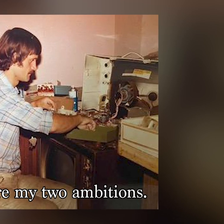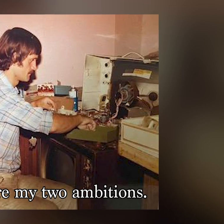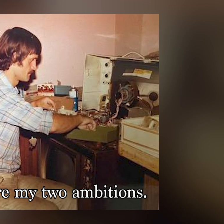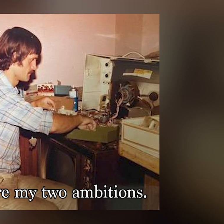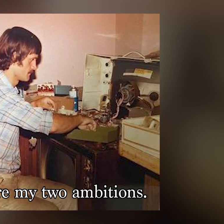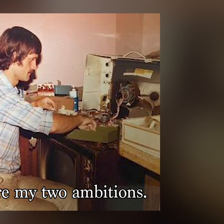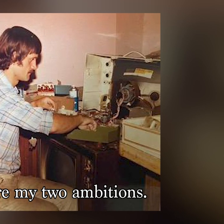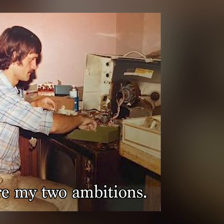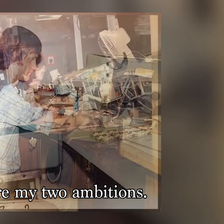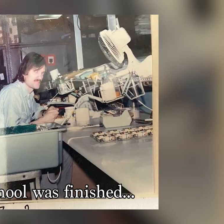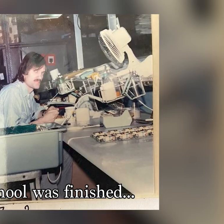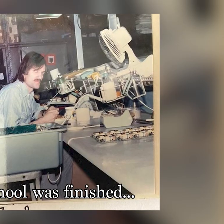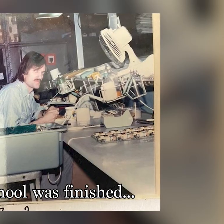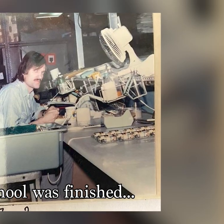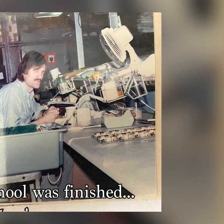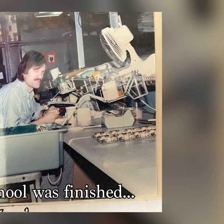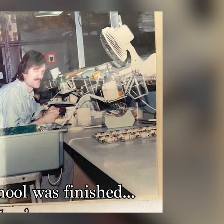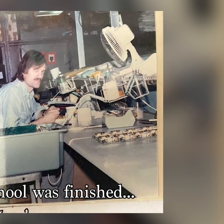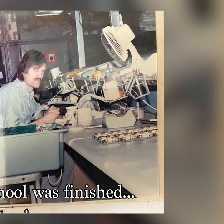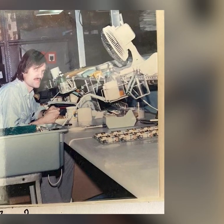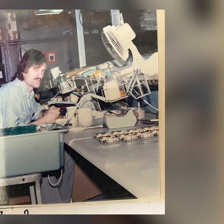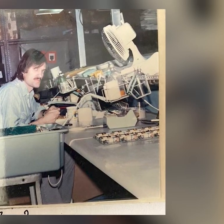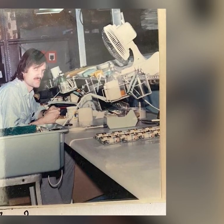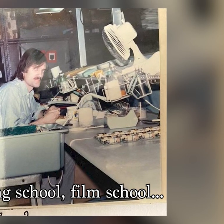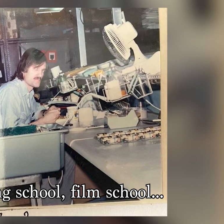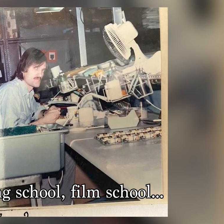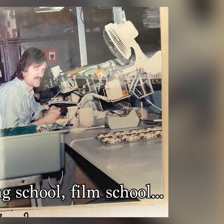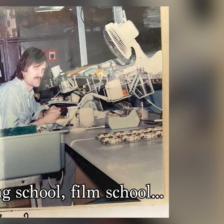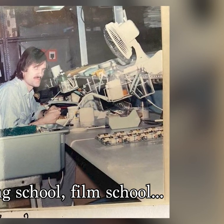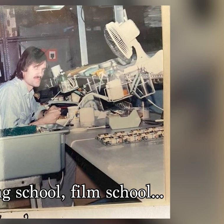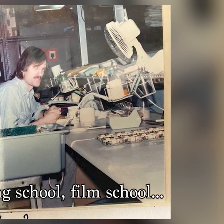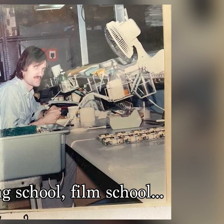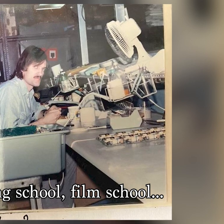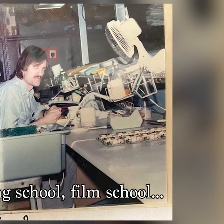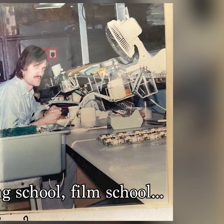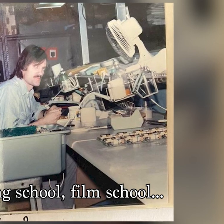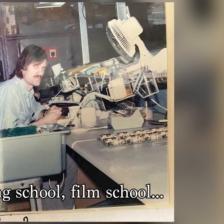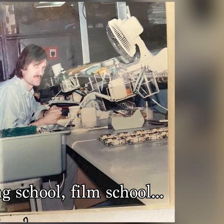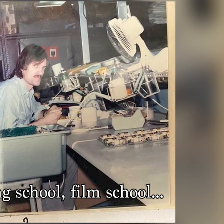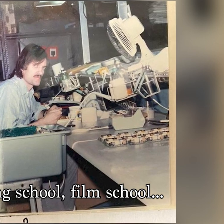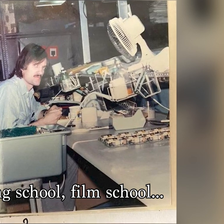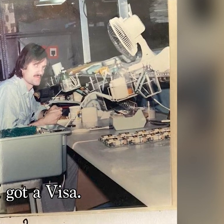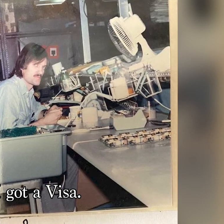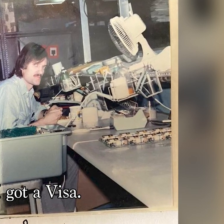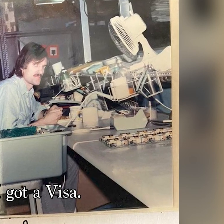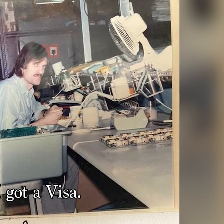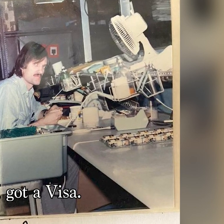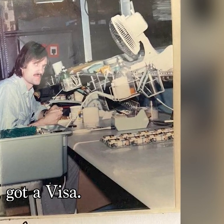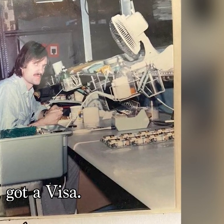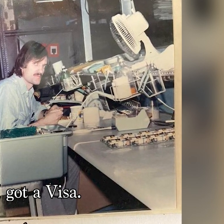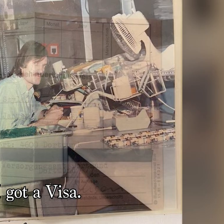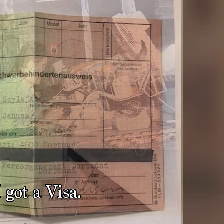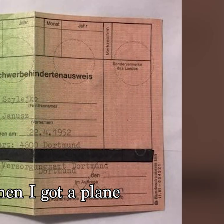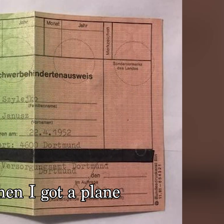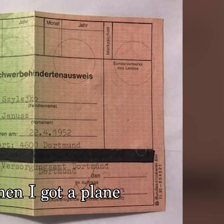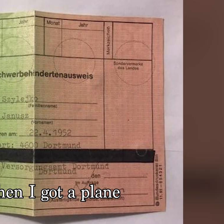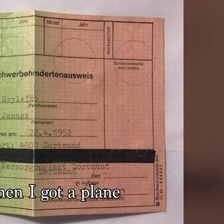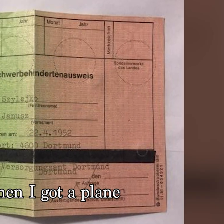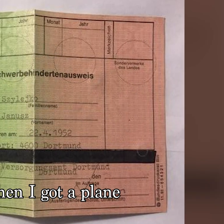two ambitions. After school was finished, woodworking school, film school, I got a visa, and then I got a plane